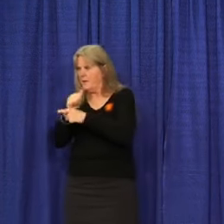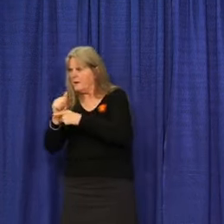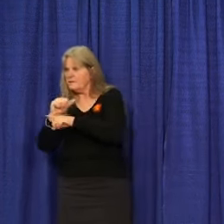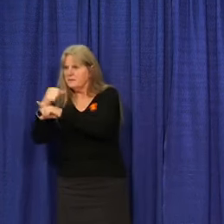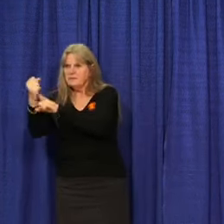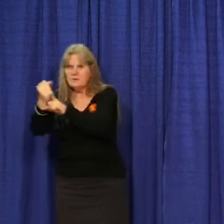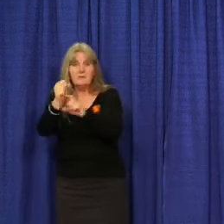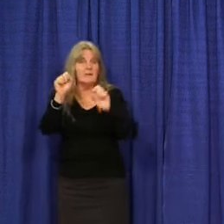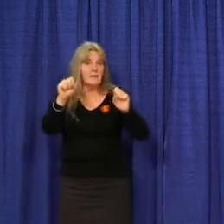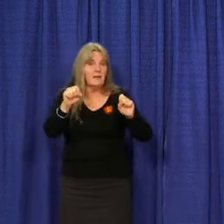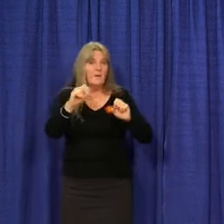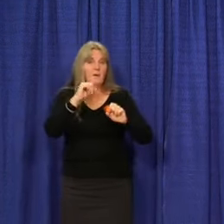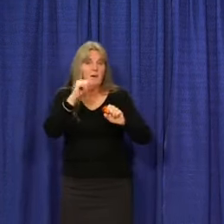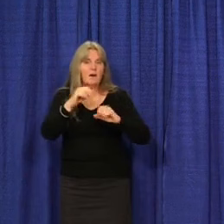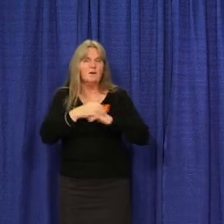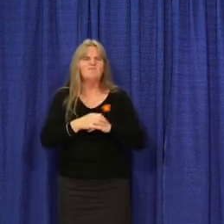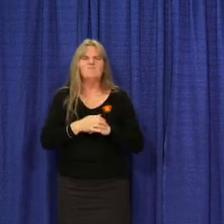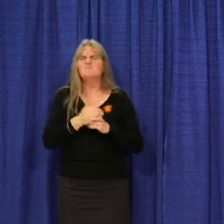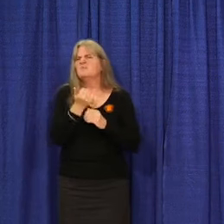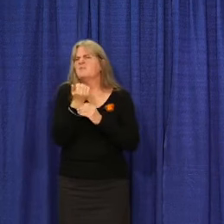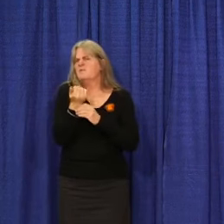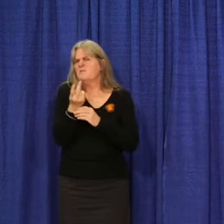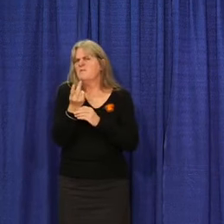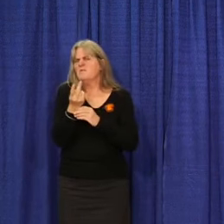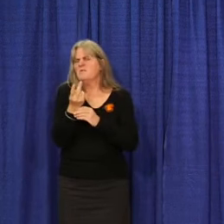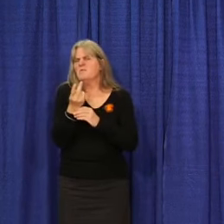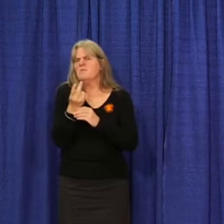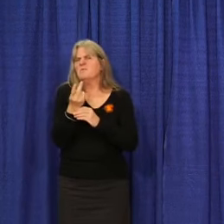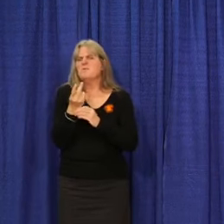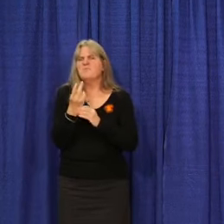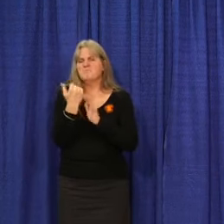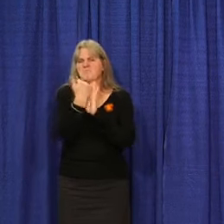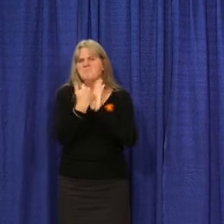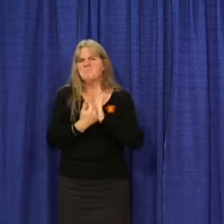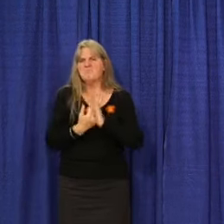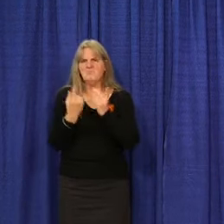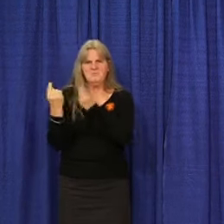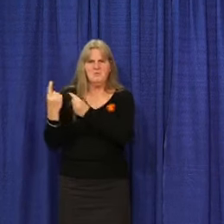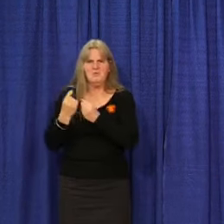settings. I'll go over some of the principles.